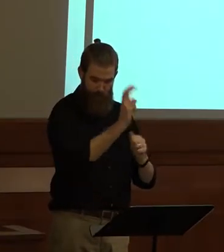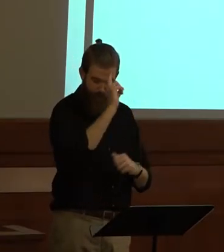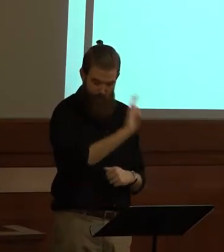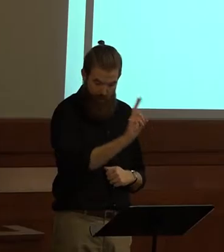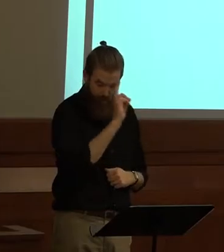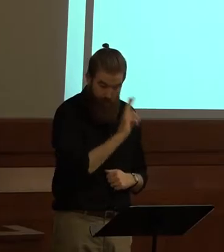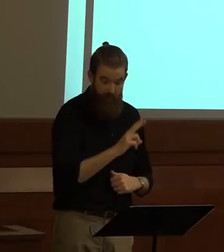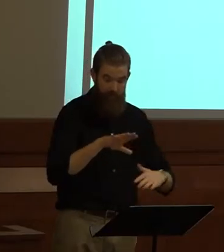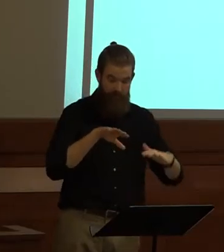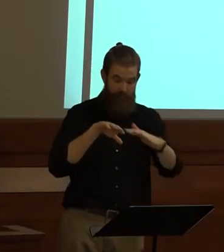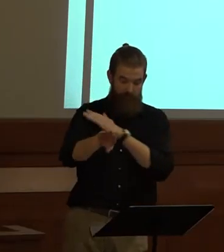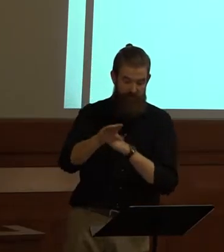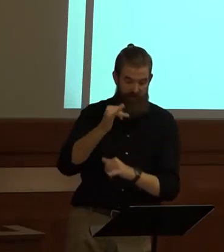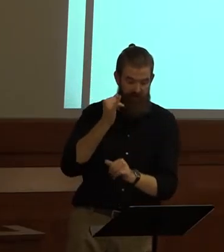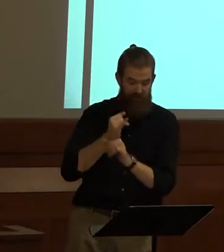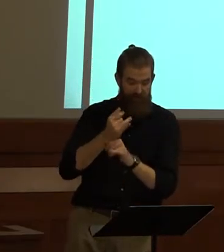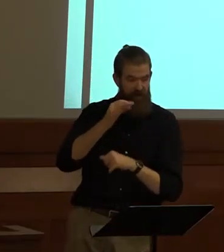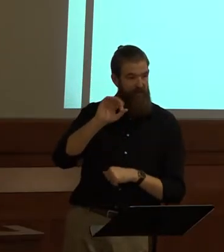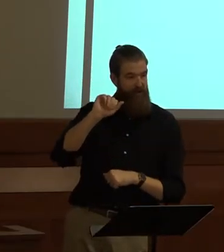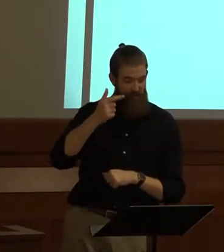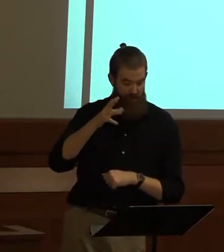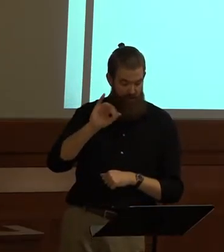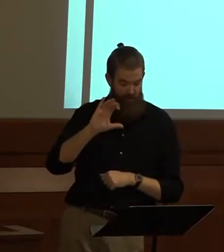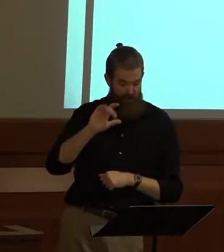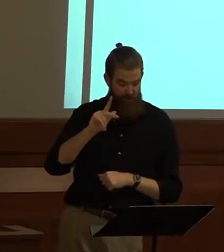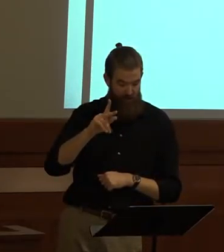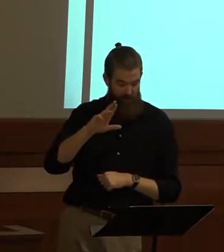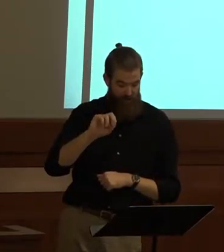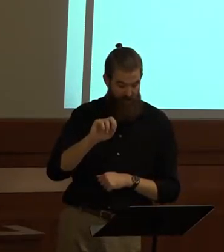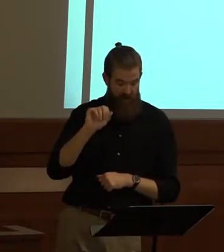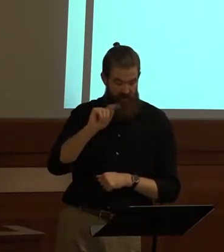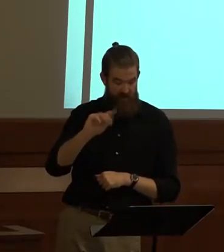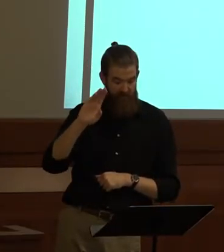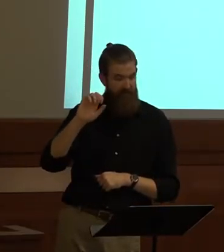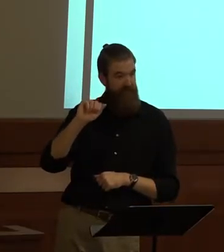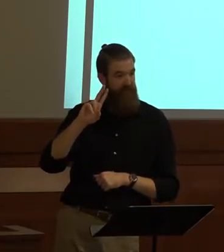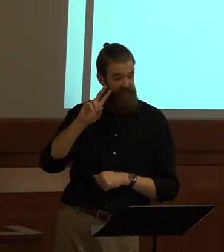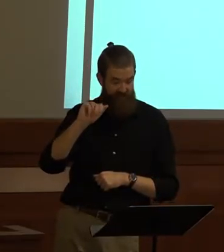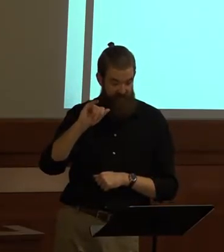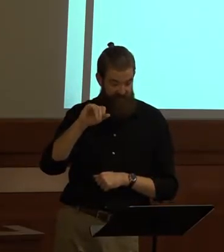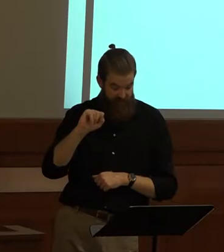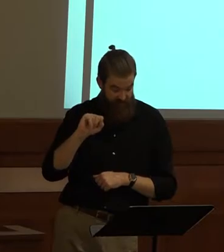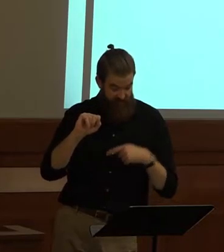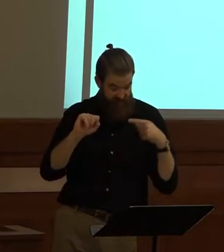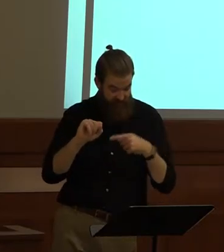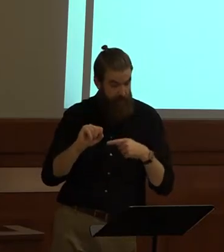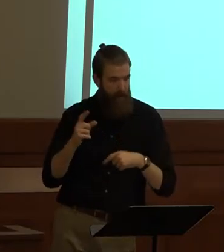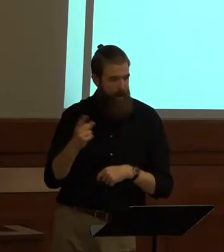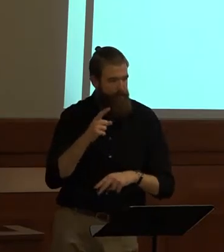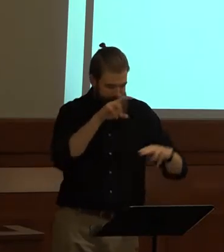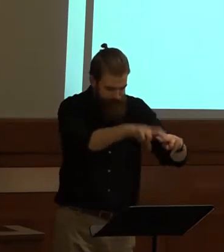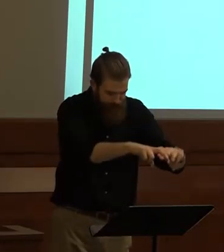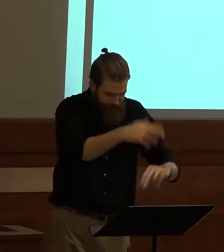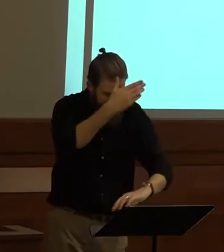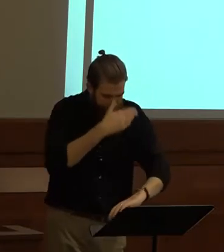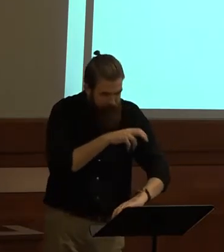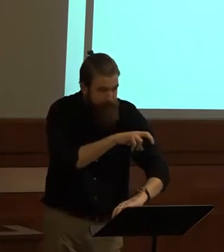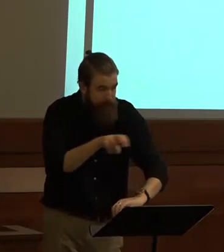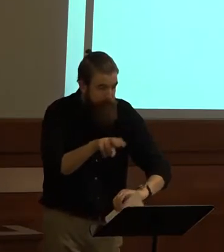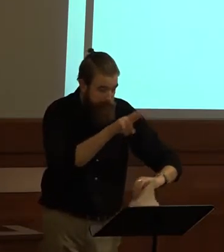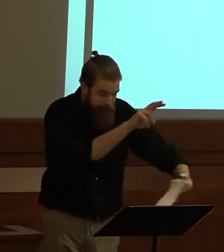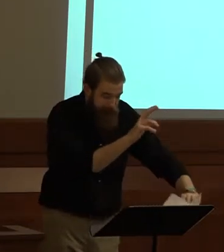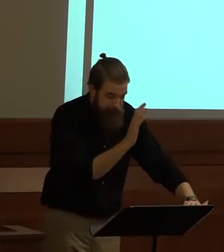further clarification. In July of 1901, he graduated second in his class.